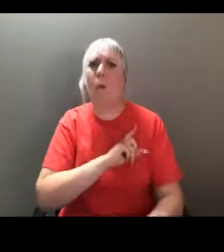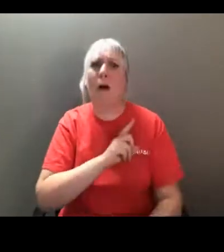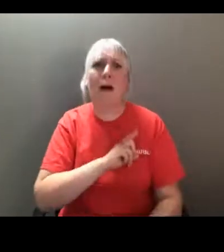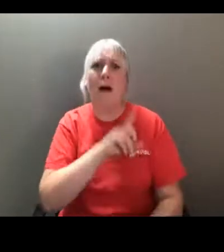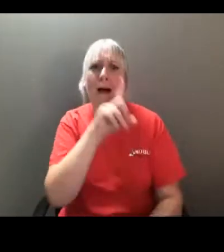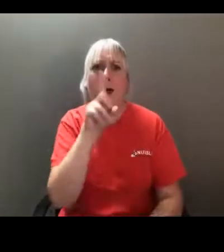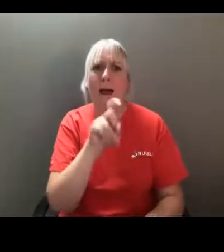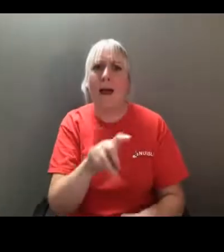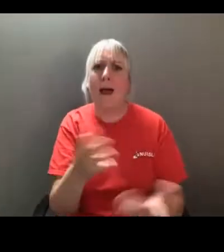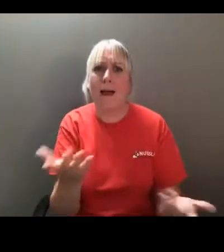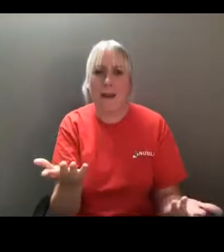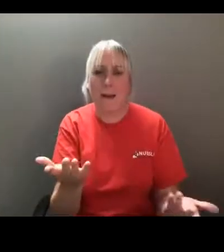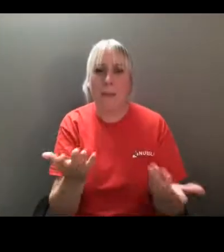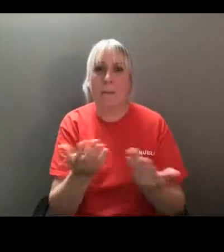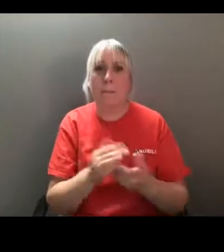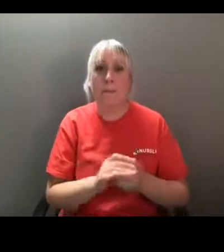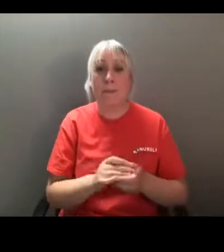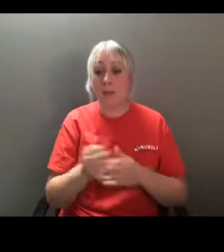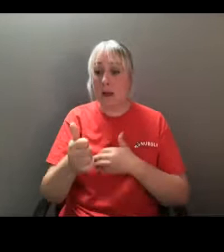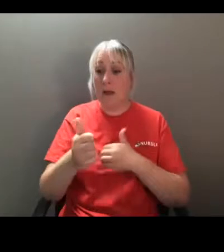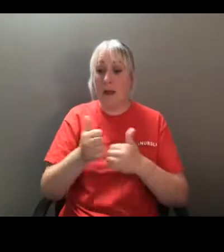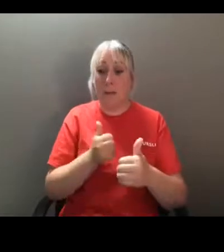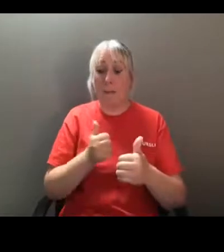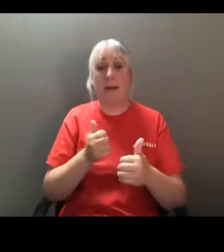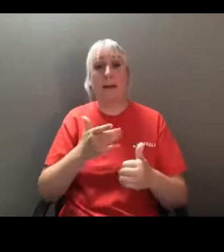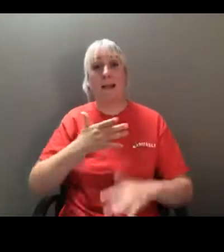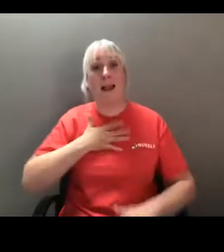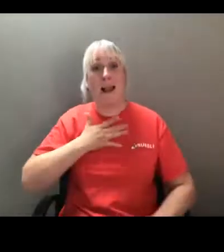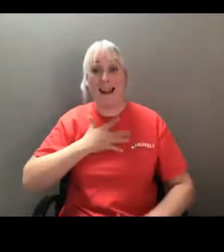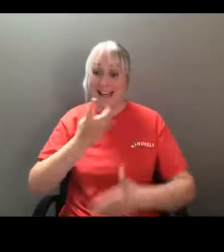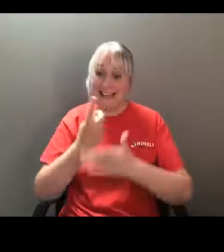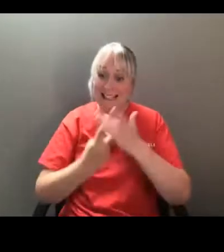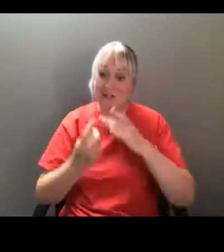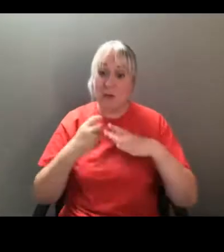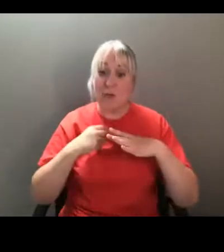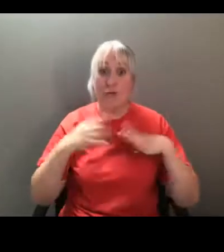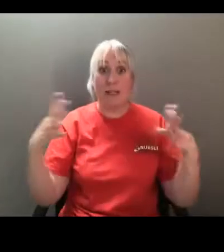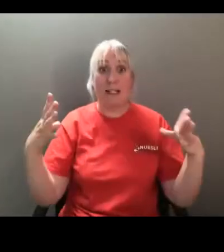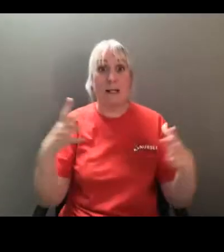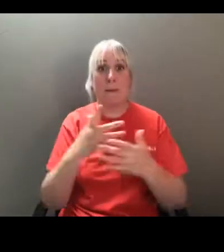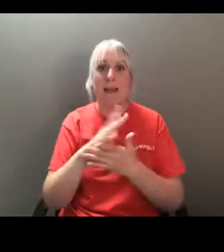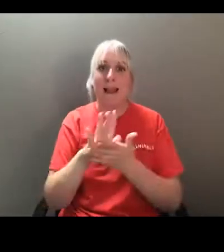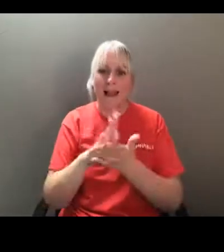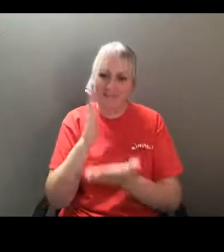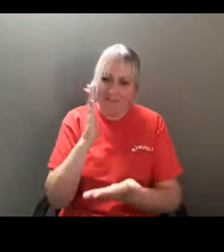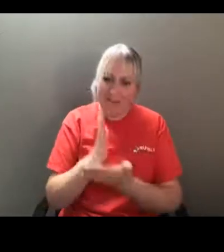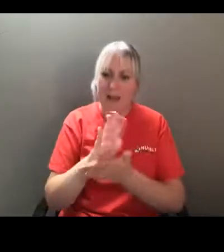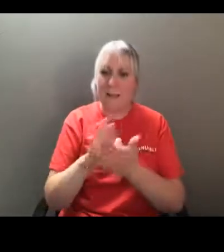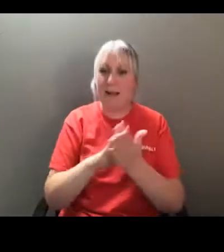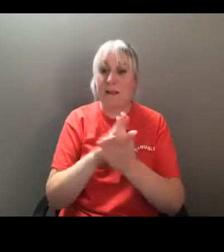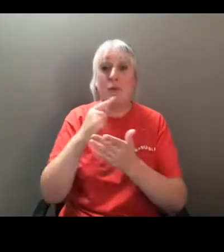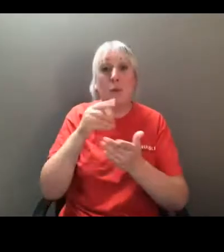companies only like individual freedom when it means that you're paying for their services.